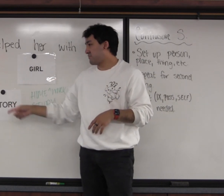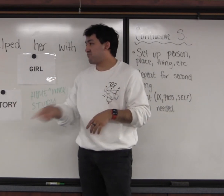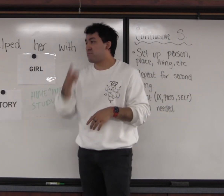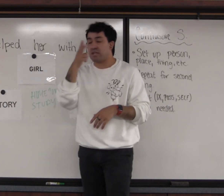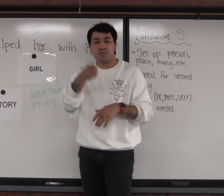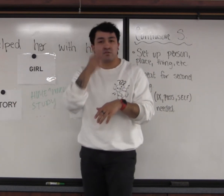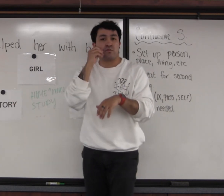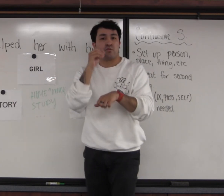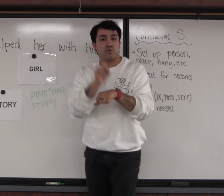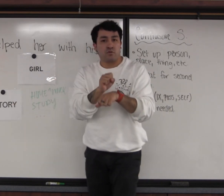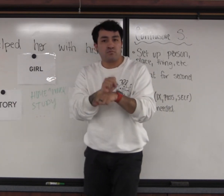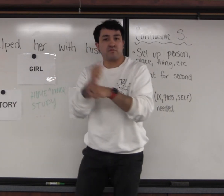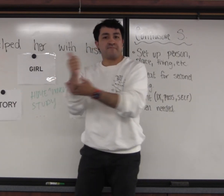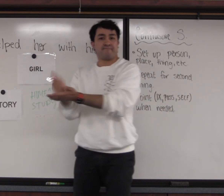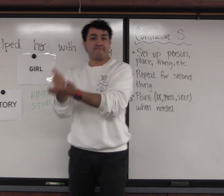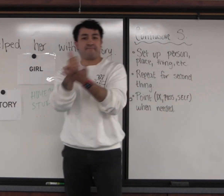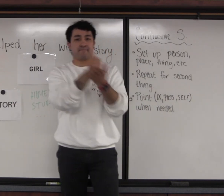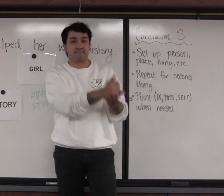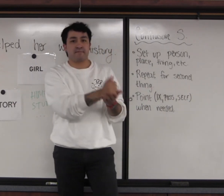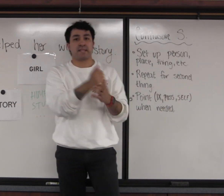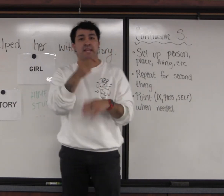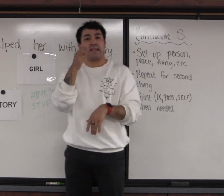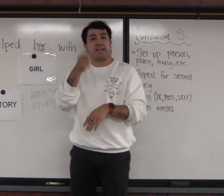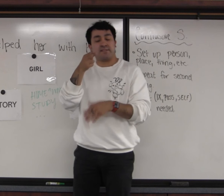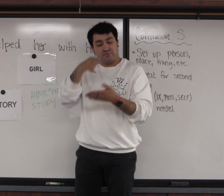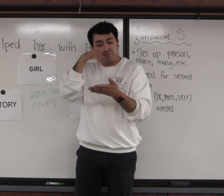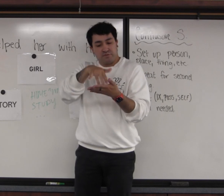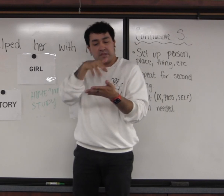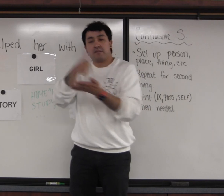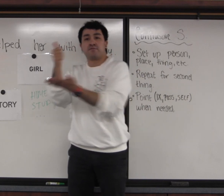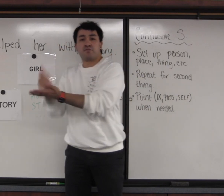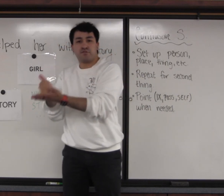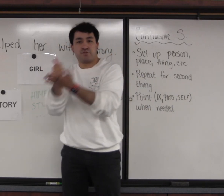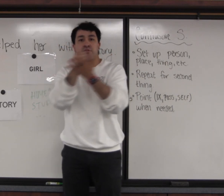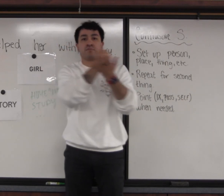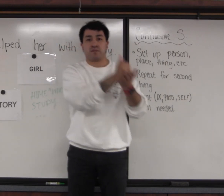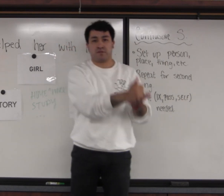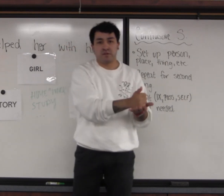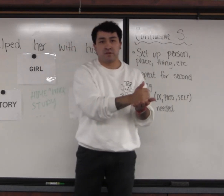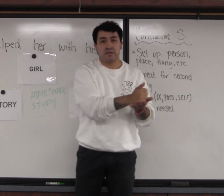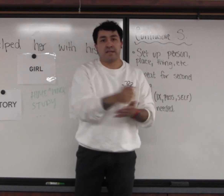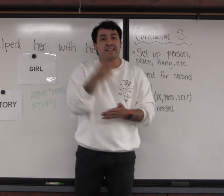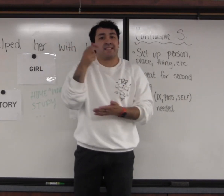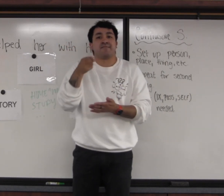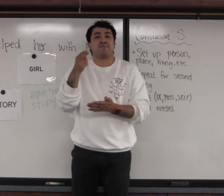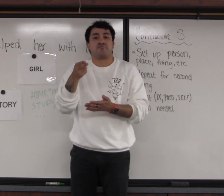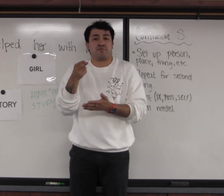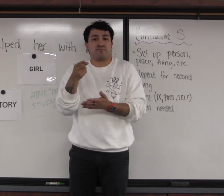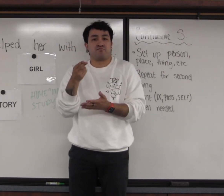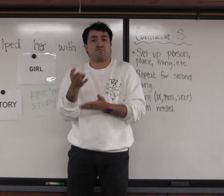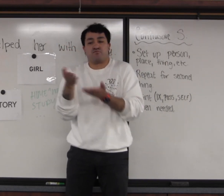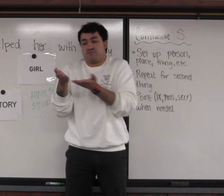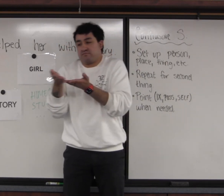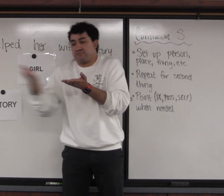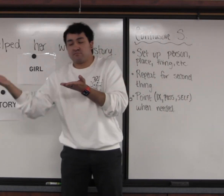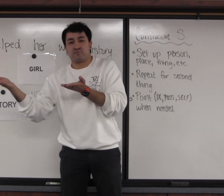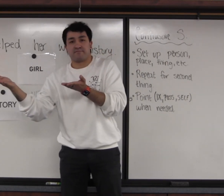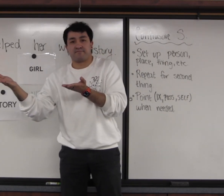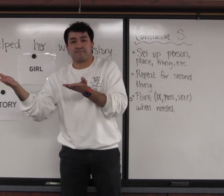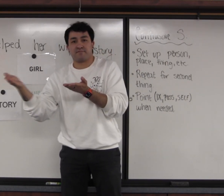about how he helped her, just to give this a little bit more clarity. To just sign history kind of just feels awkward. It's a little bit, quote unquote, like I said, wrong.